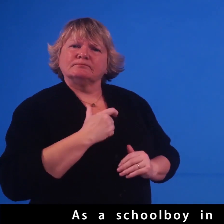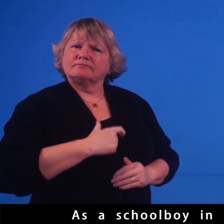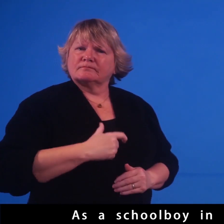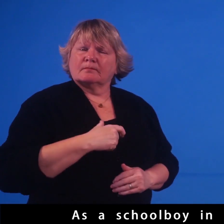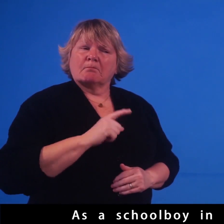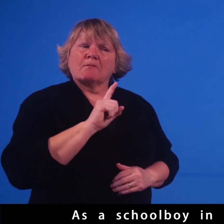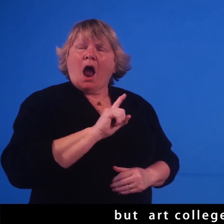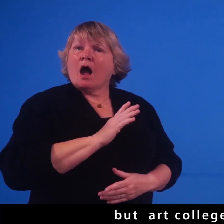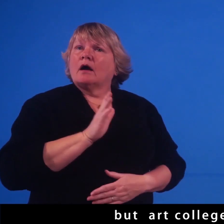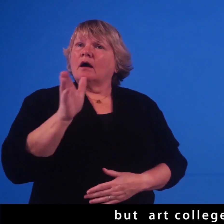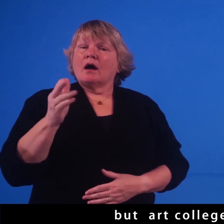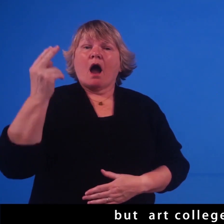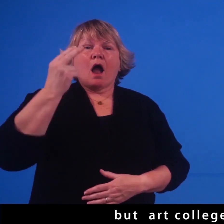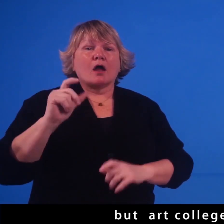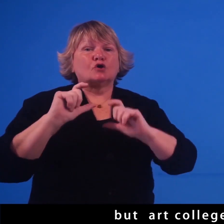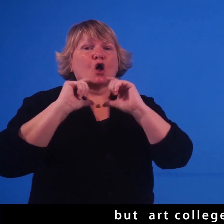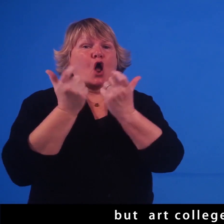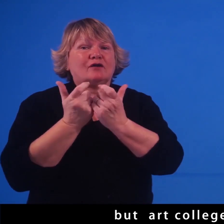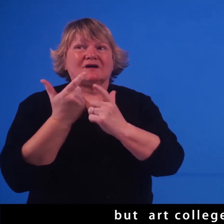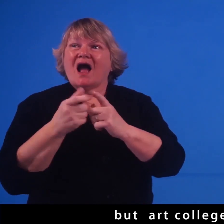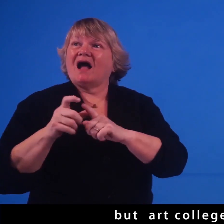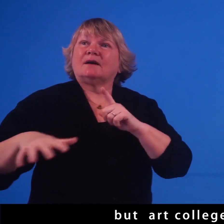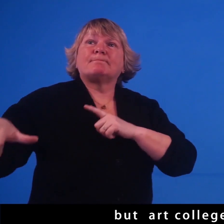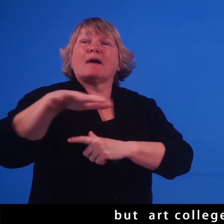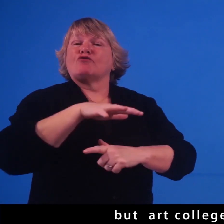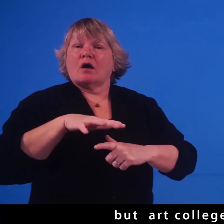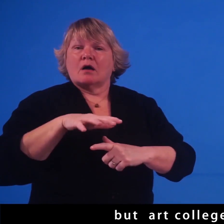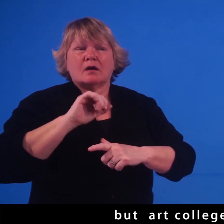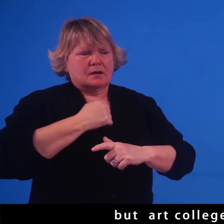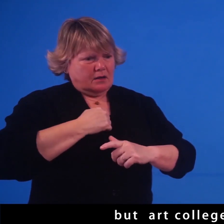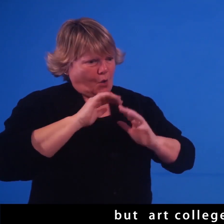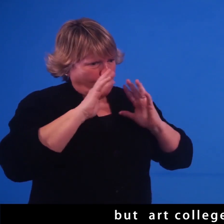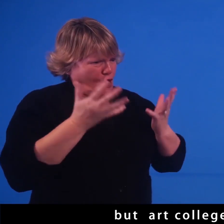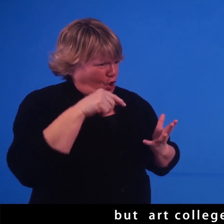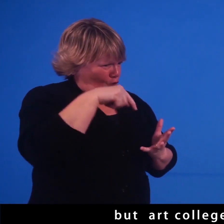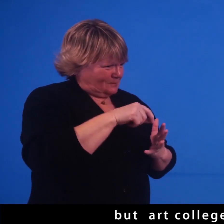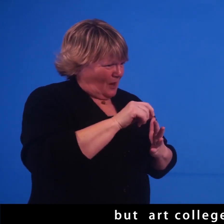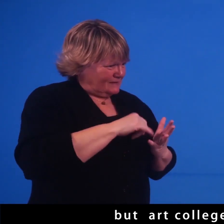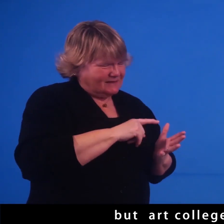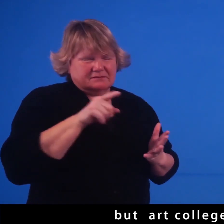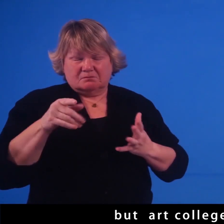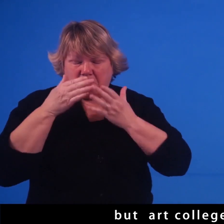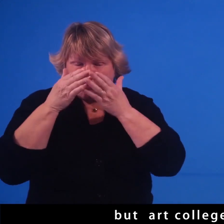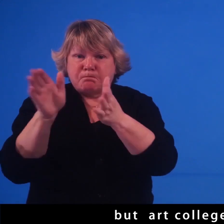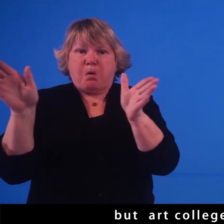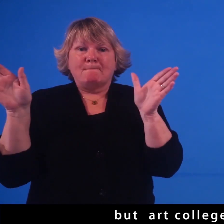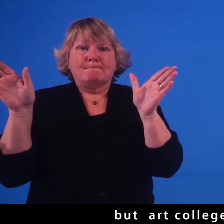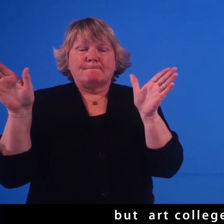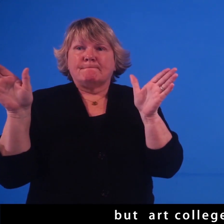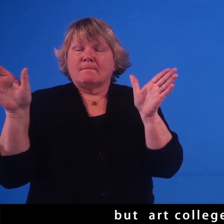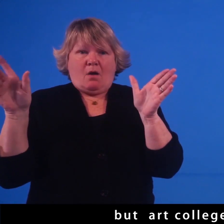pupil. But Art College and Edinburgh expanded his worldview.